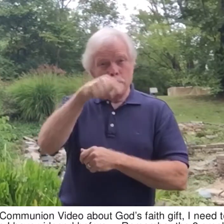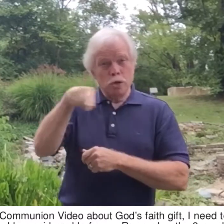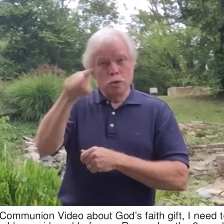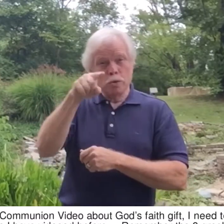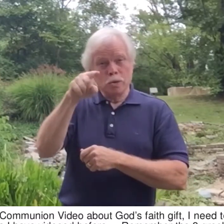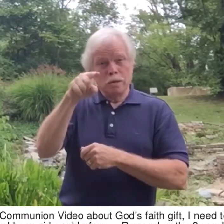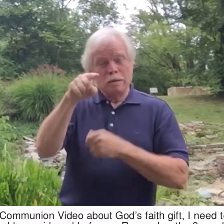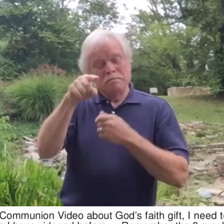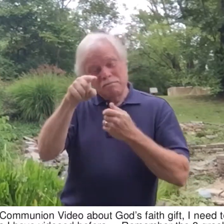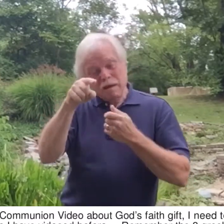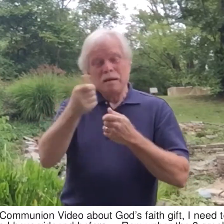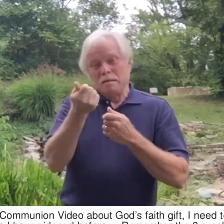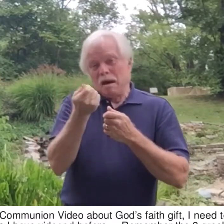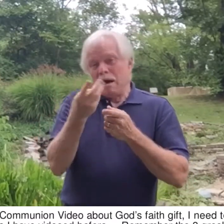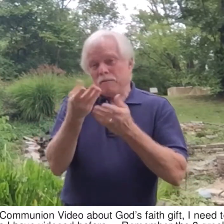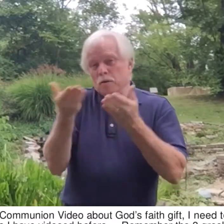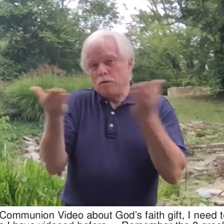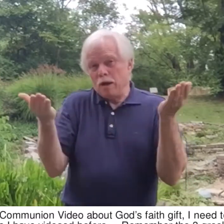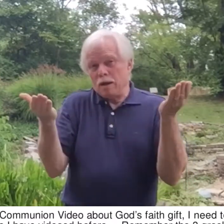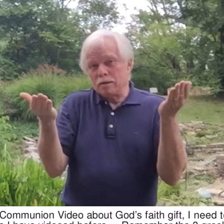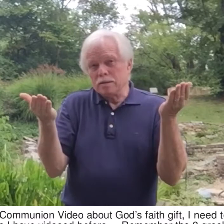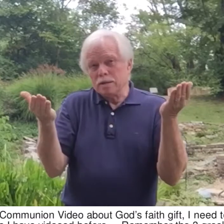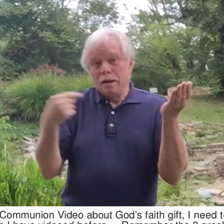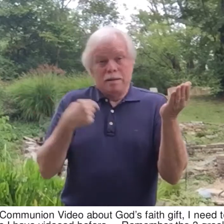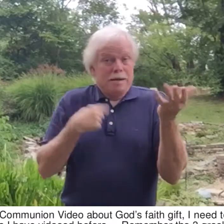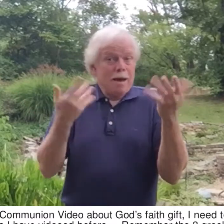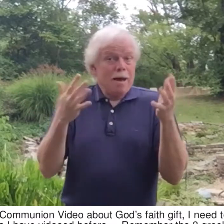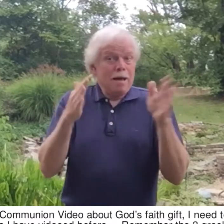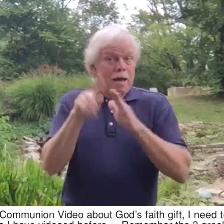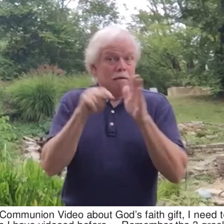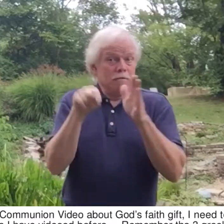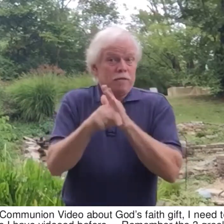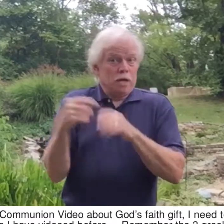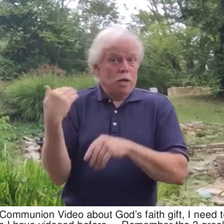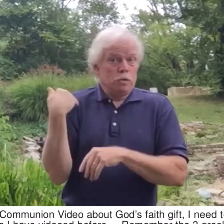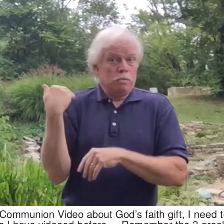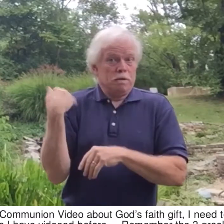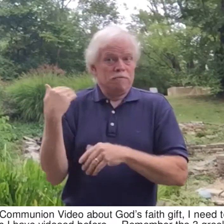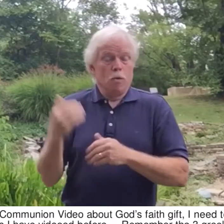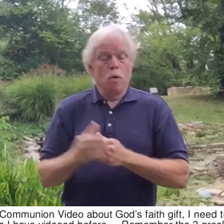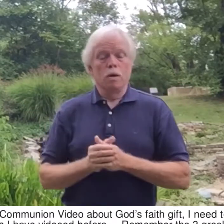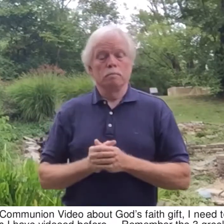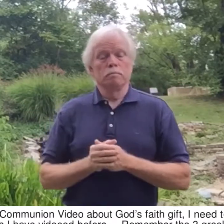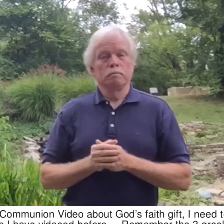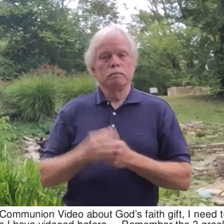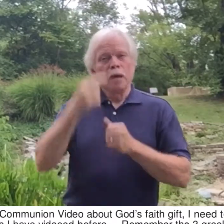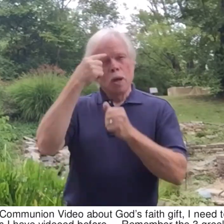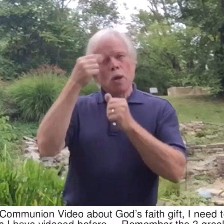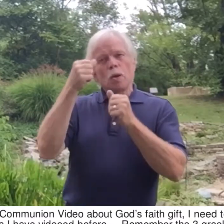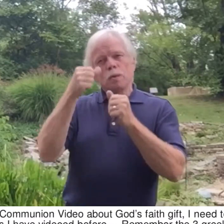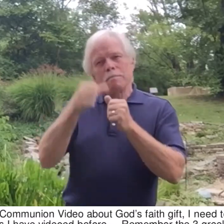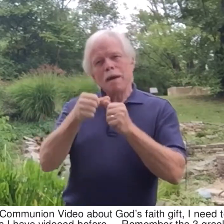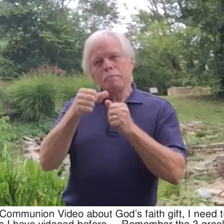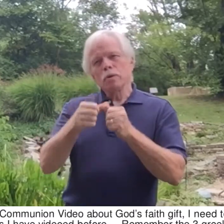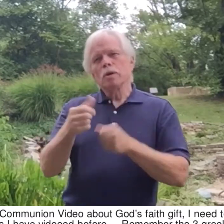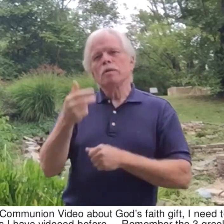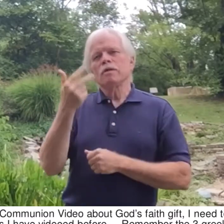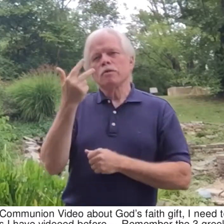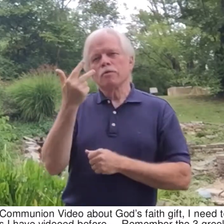you a few things that I have videoed before. Remember the